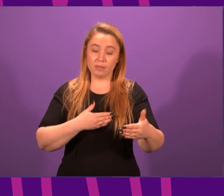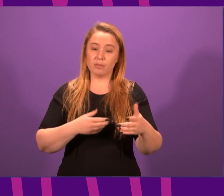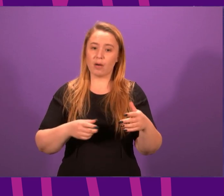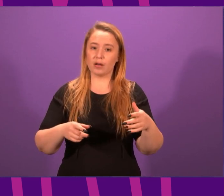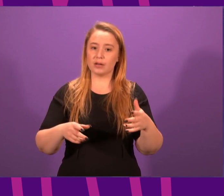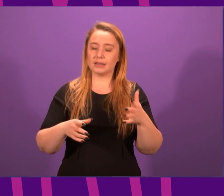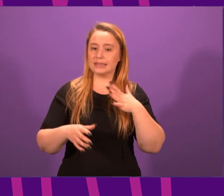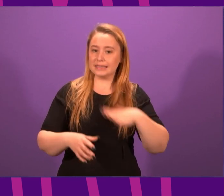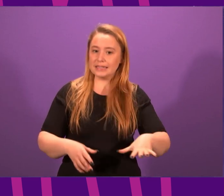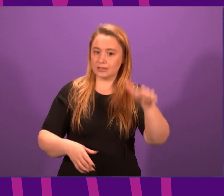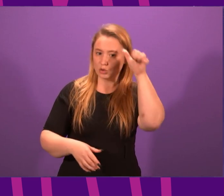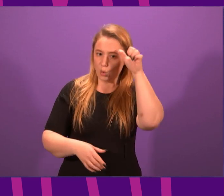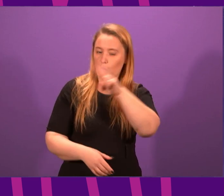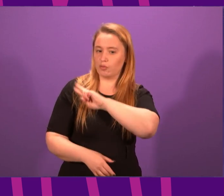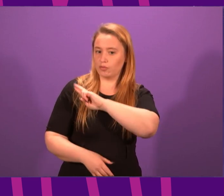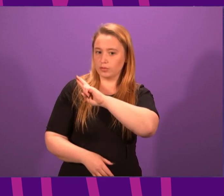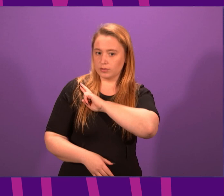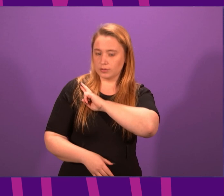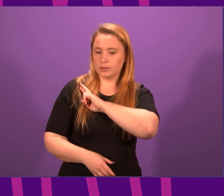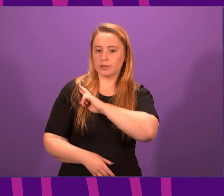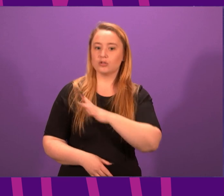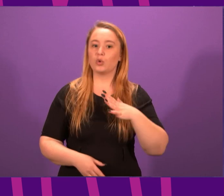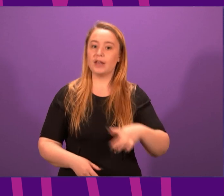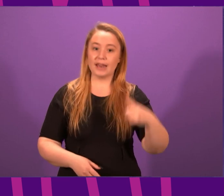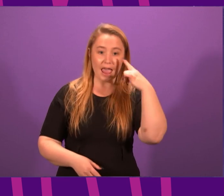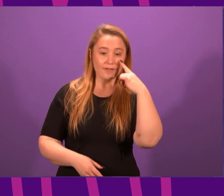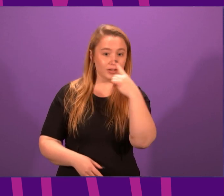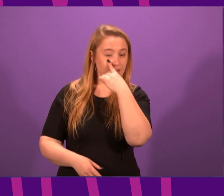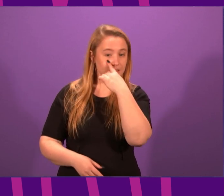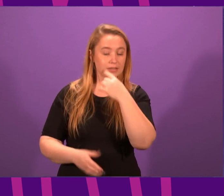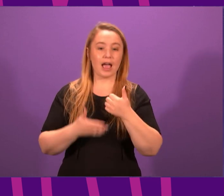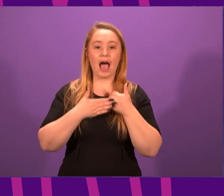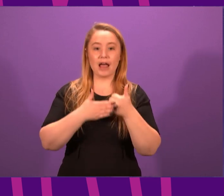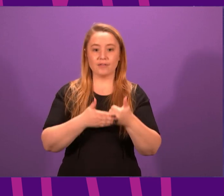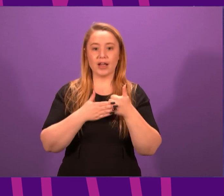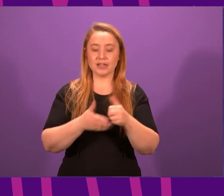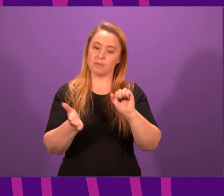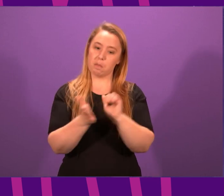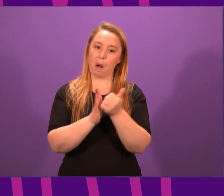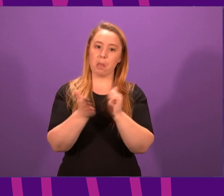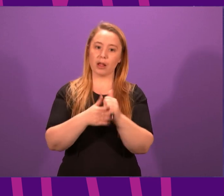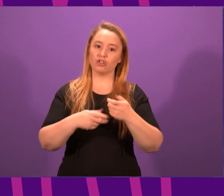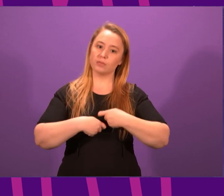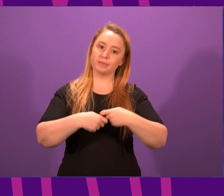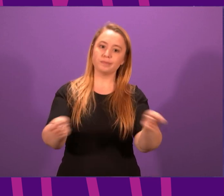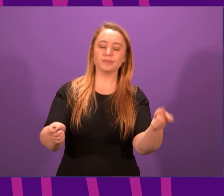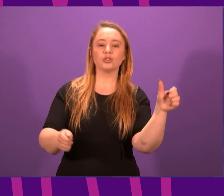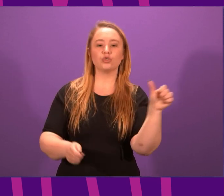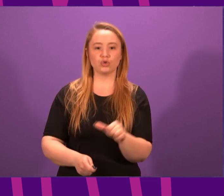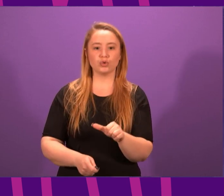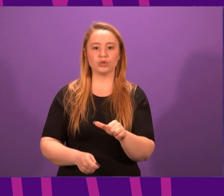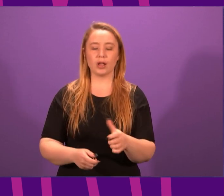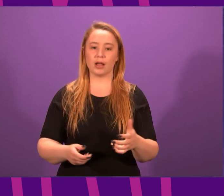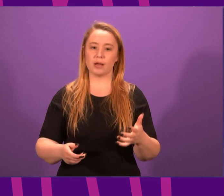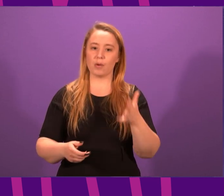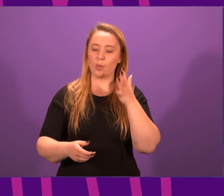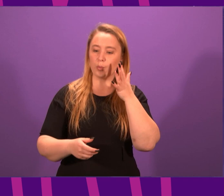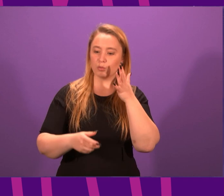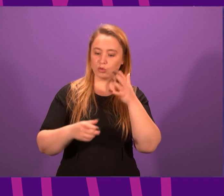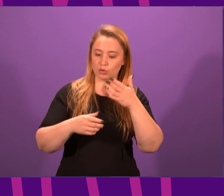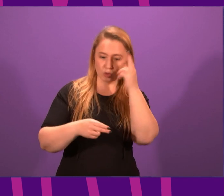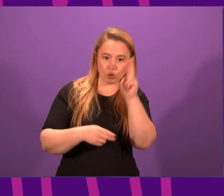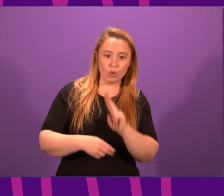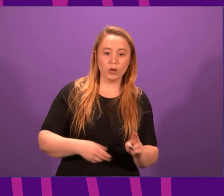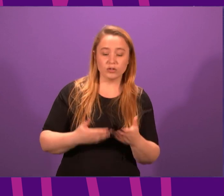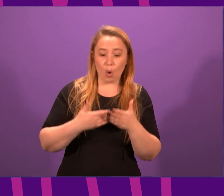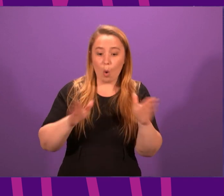think the Scottish Government should publish both evidence and advice on the decision that's been made about keeping schools open at